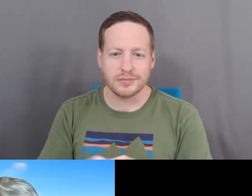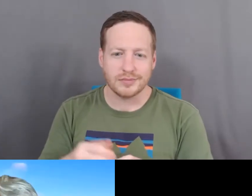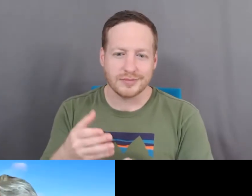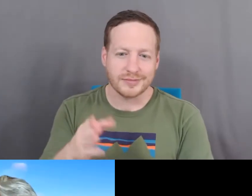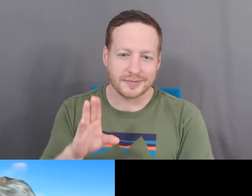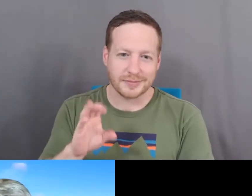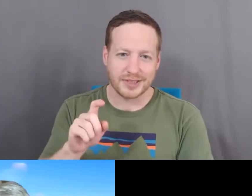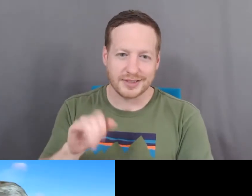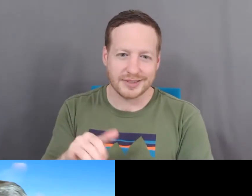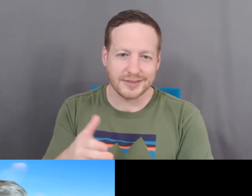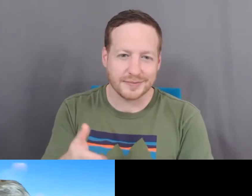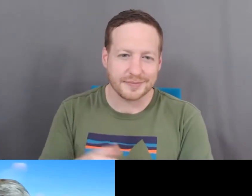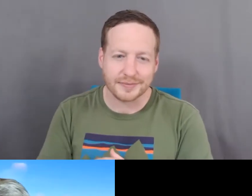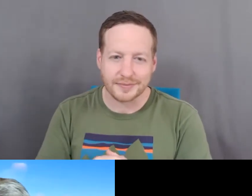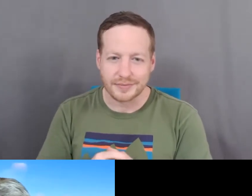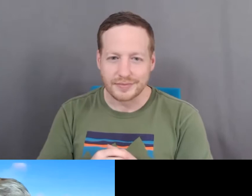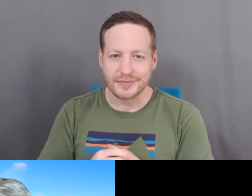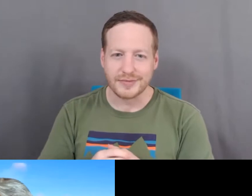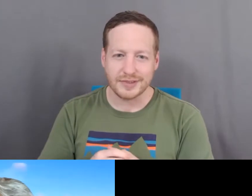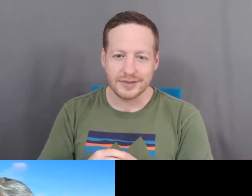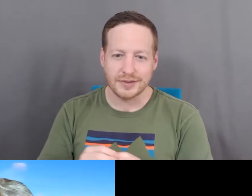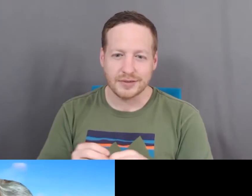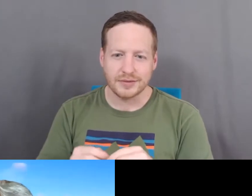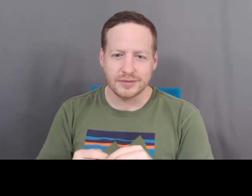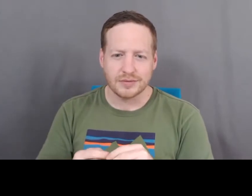about him, I'd like to hear it.